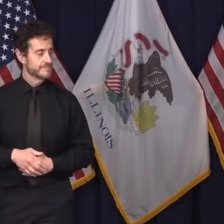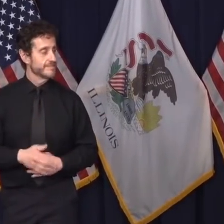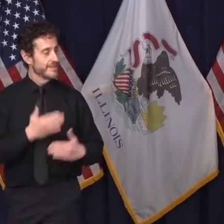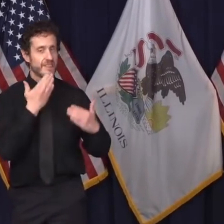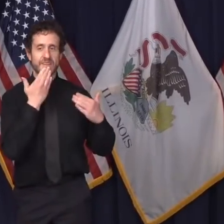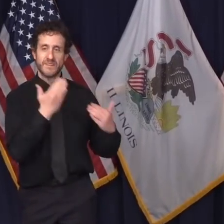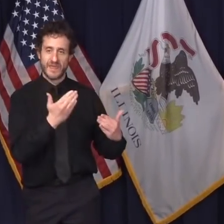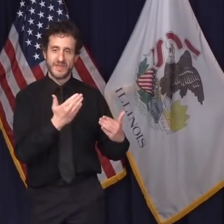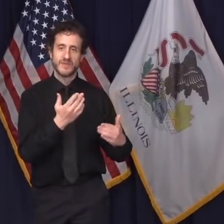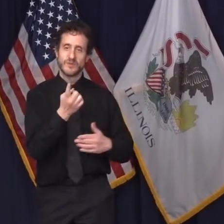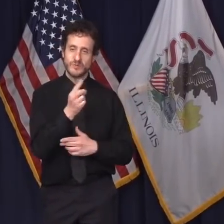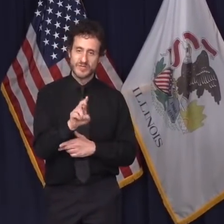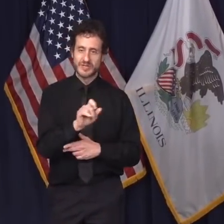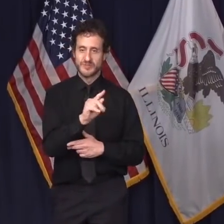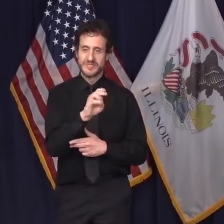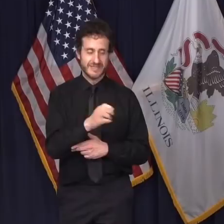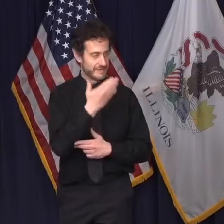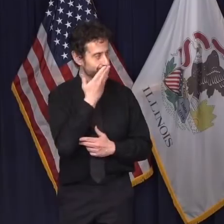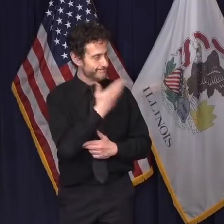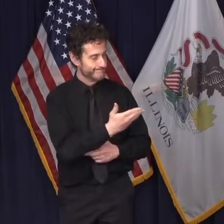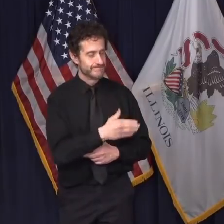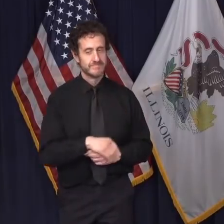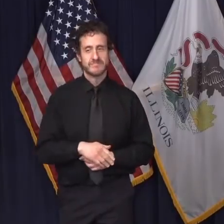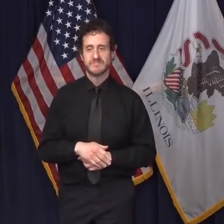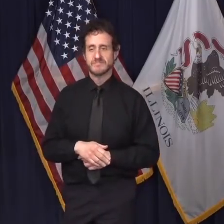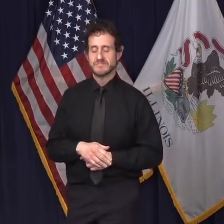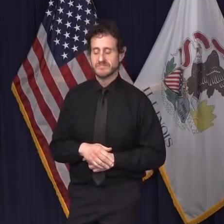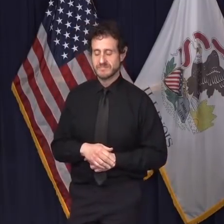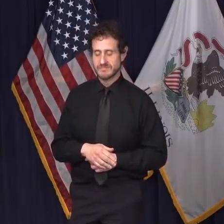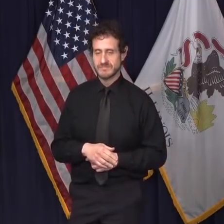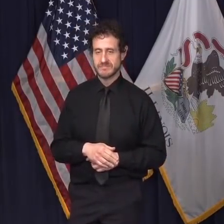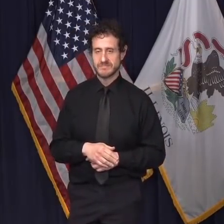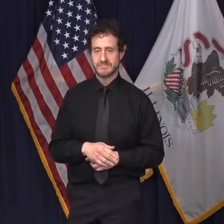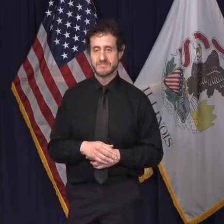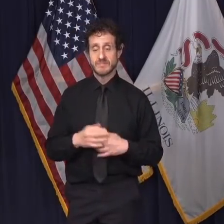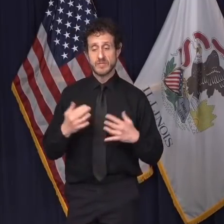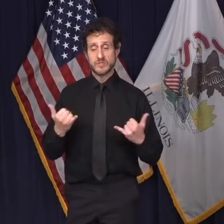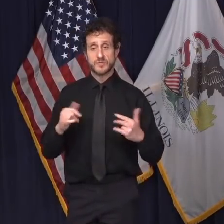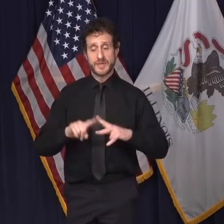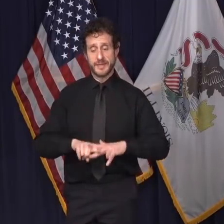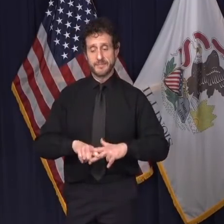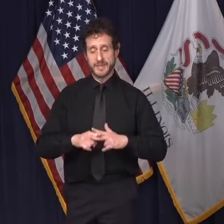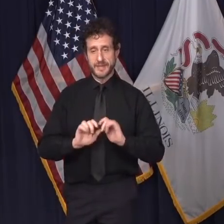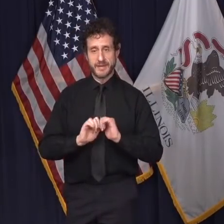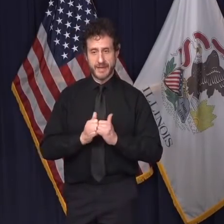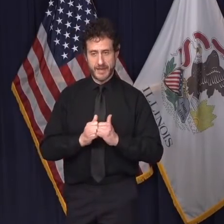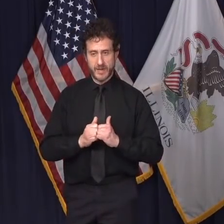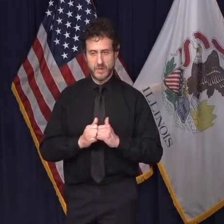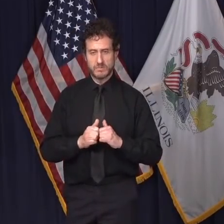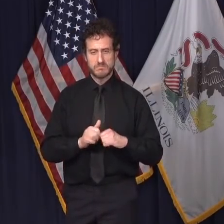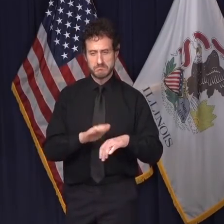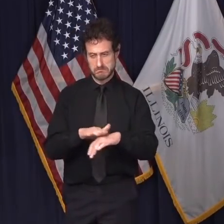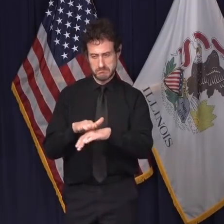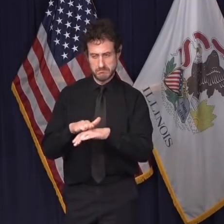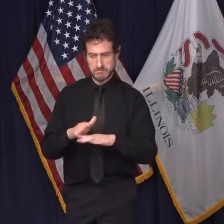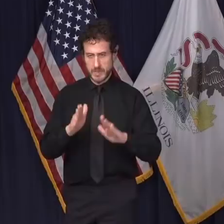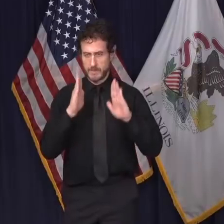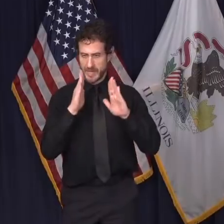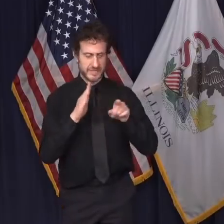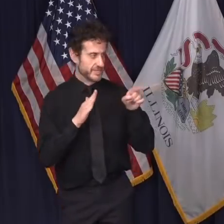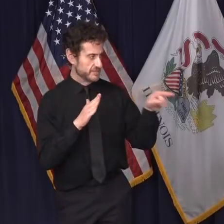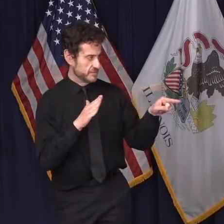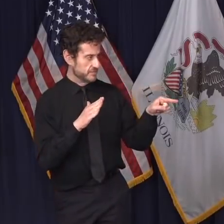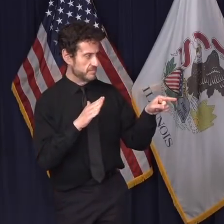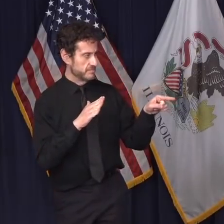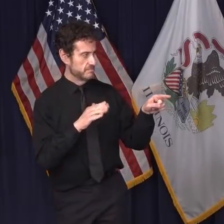Thank you very much, Dr. Ezike. And I want to begin today by bringing your attention to the charts that are